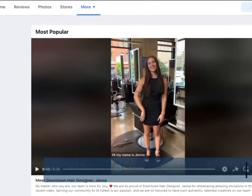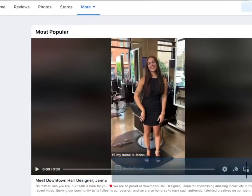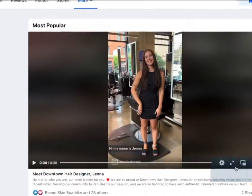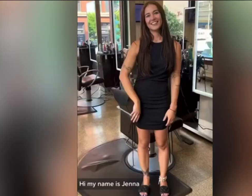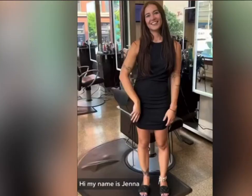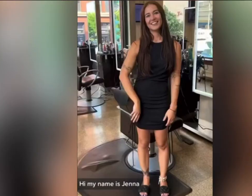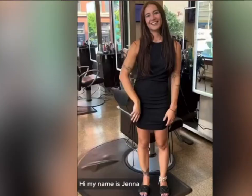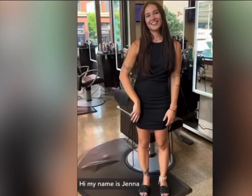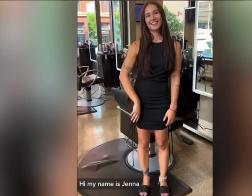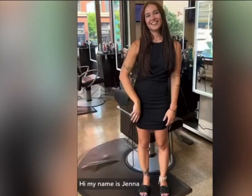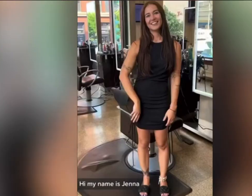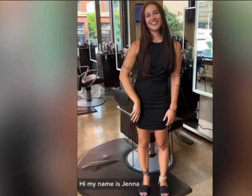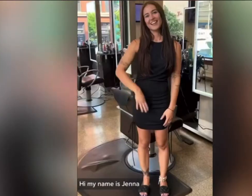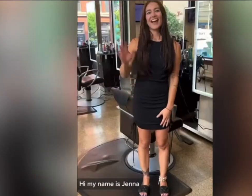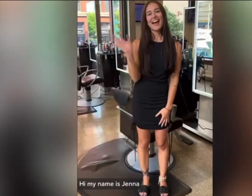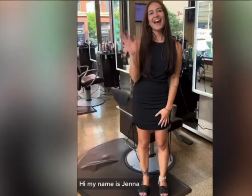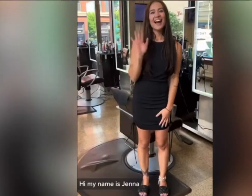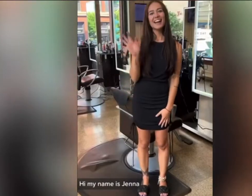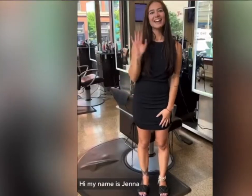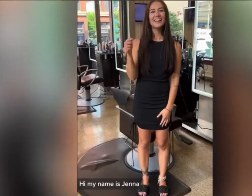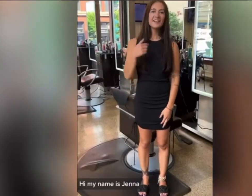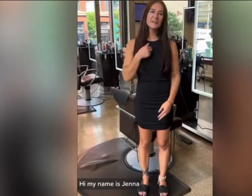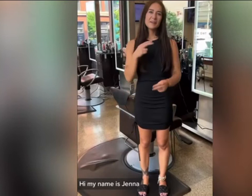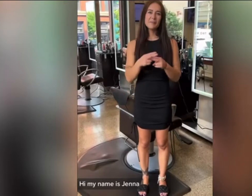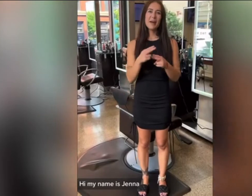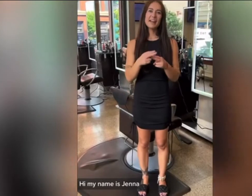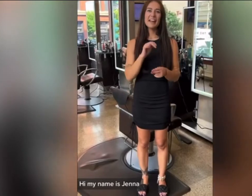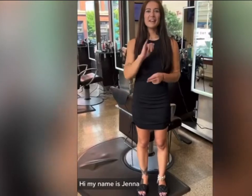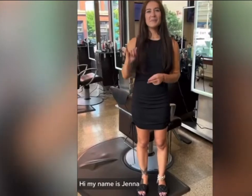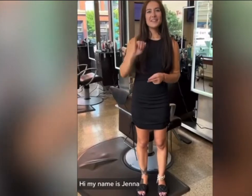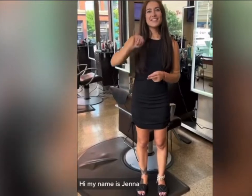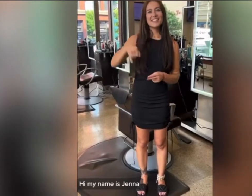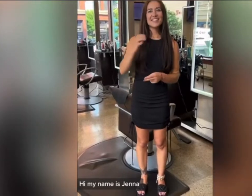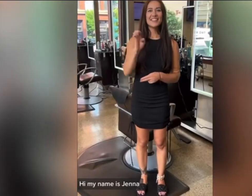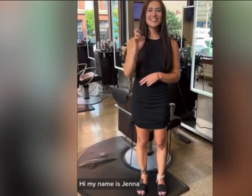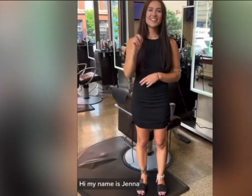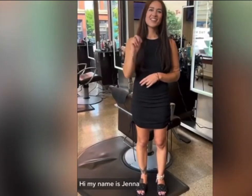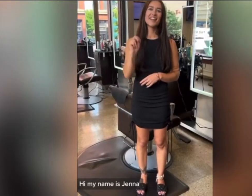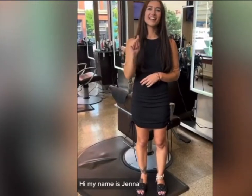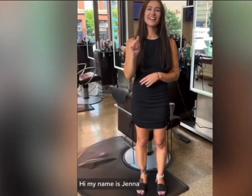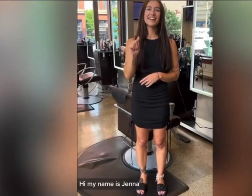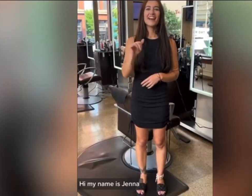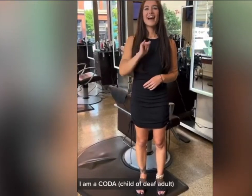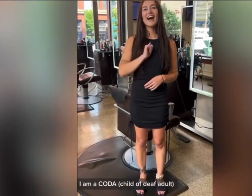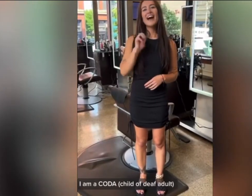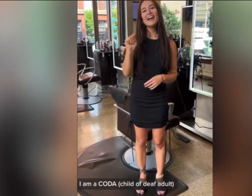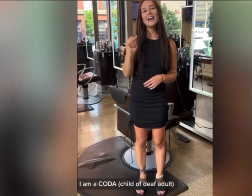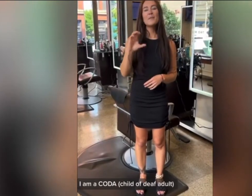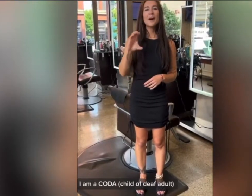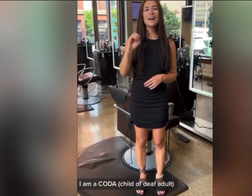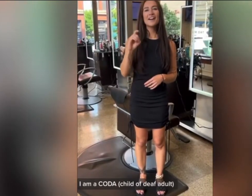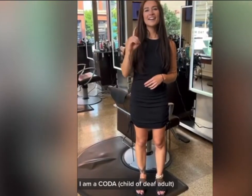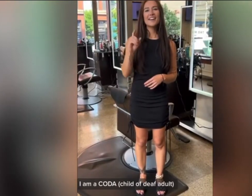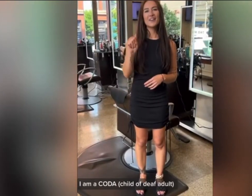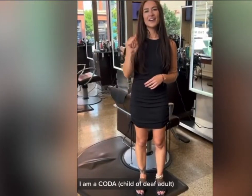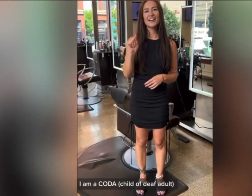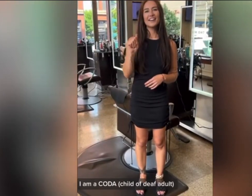Salon and Spa, where she works. Hi, my name is Jenna. I am a coda.